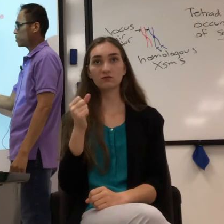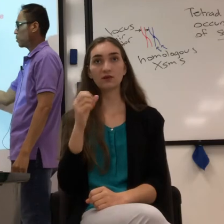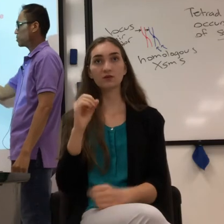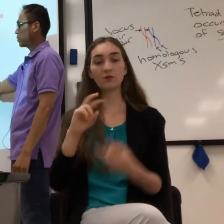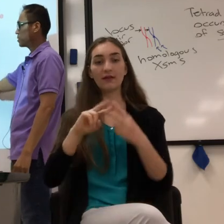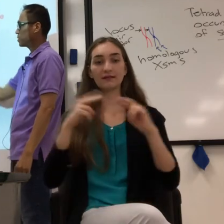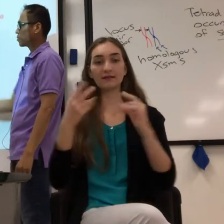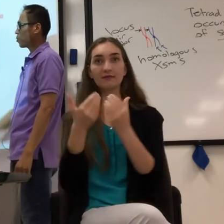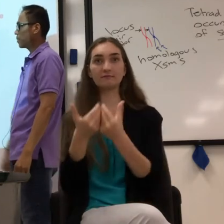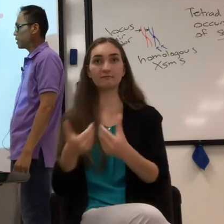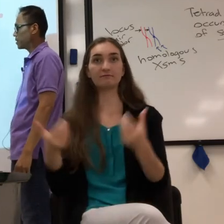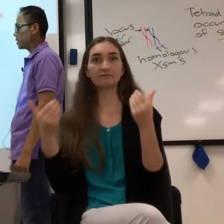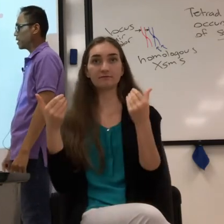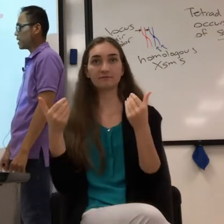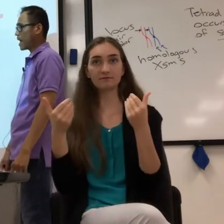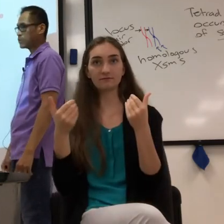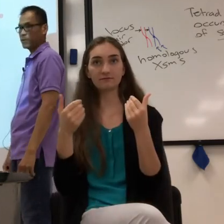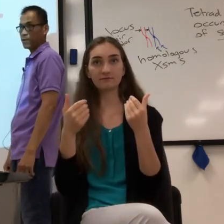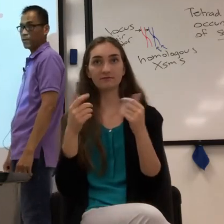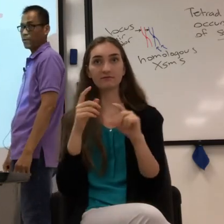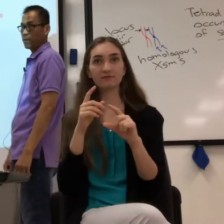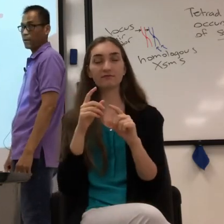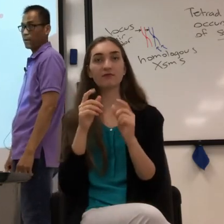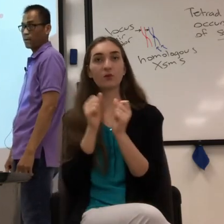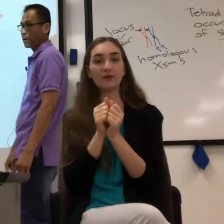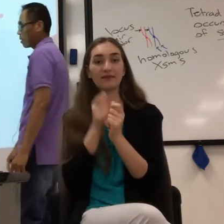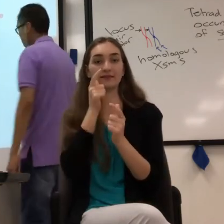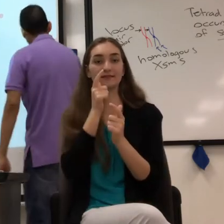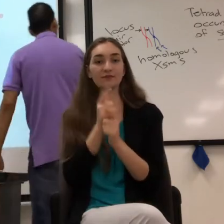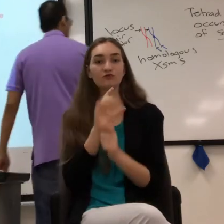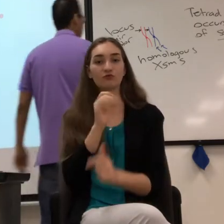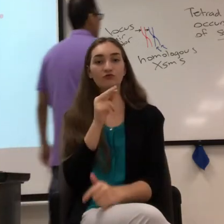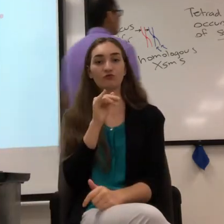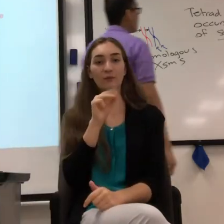homologous chromosomes, but the sister chromatids stayed attached to each other.